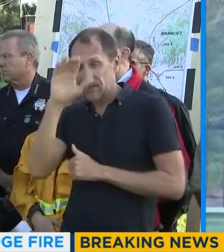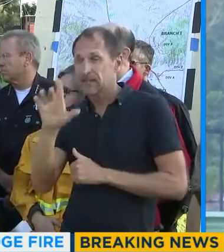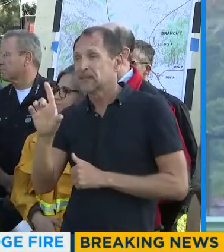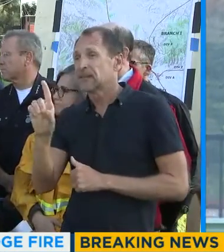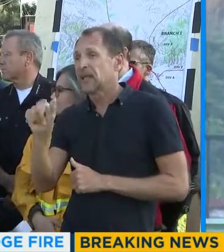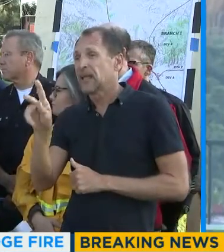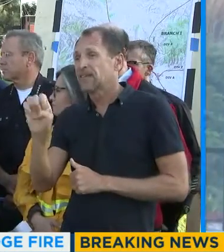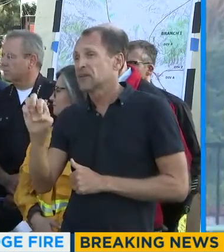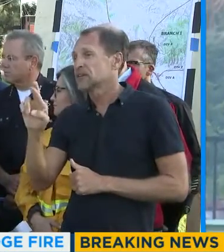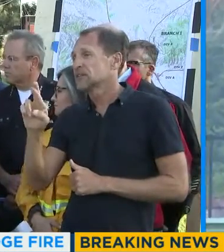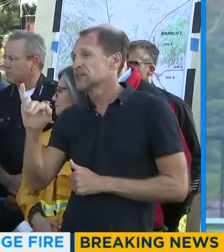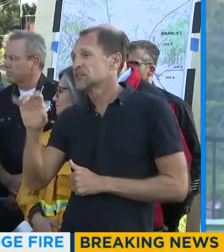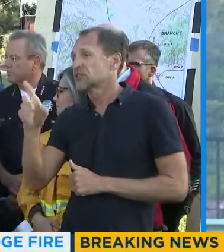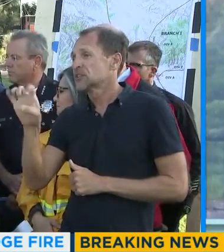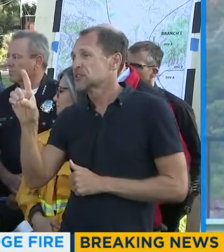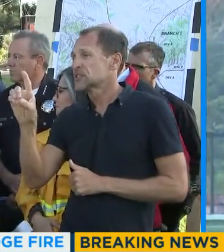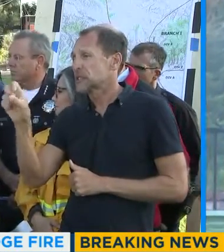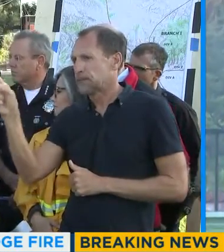Richardson.